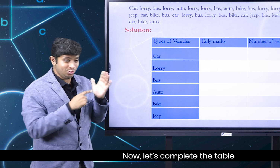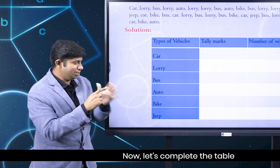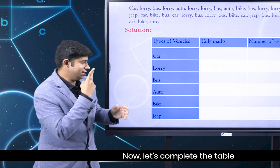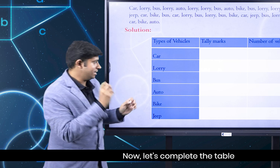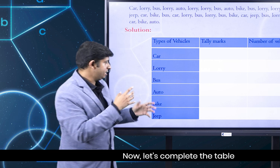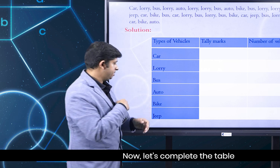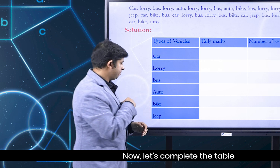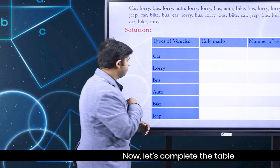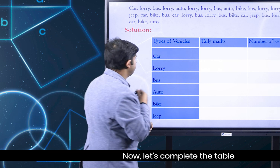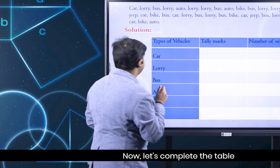Now let's complete the table.